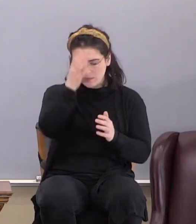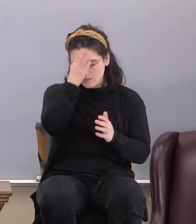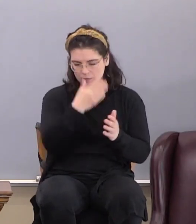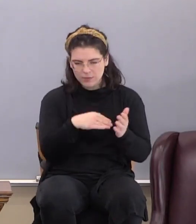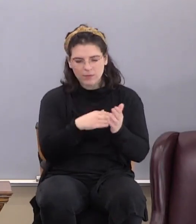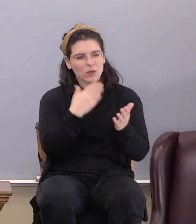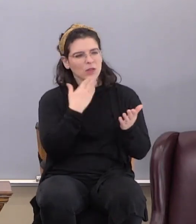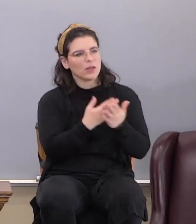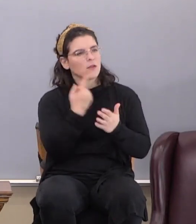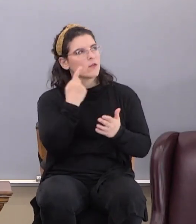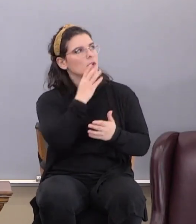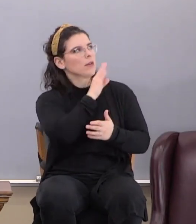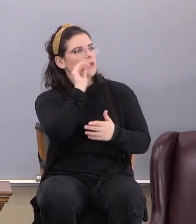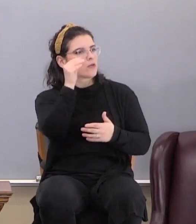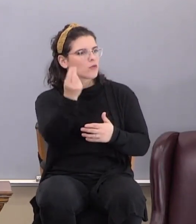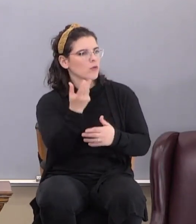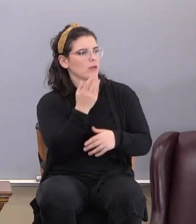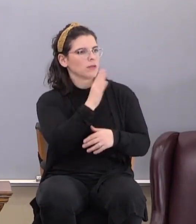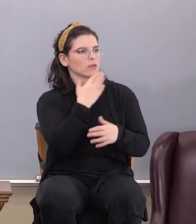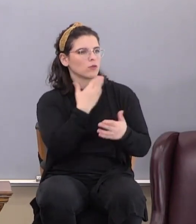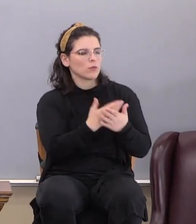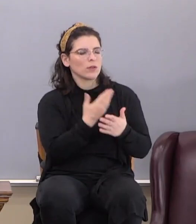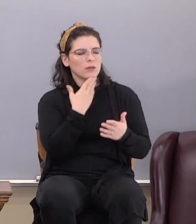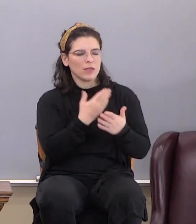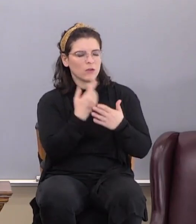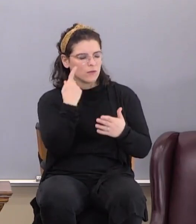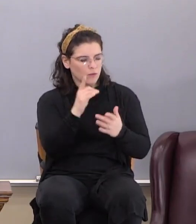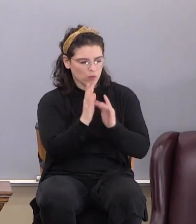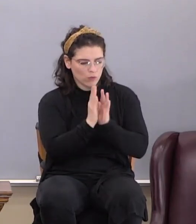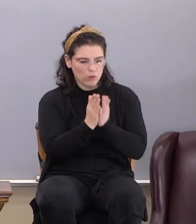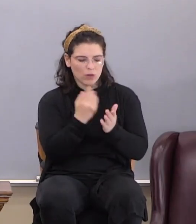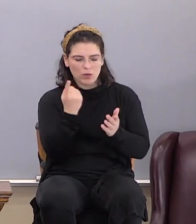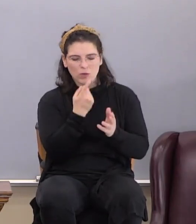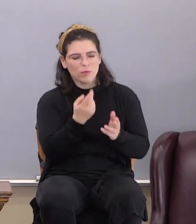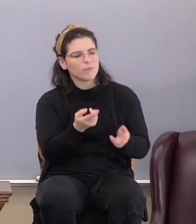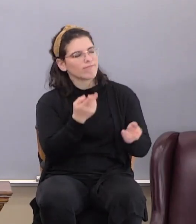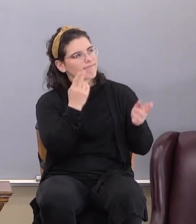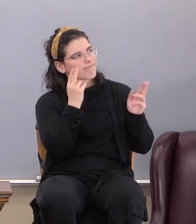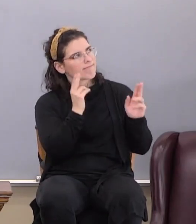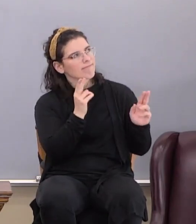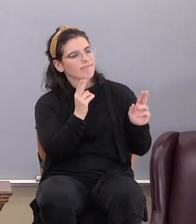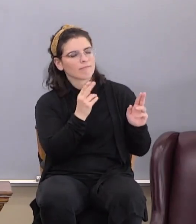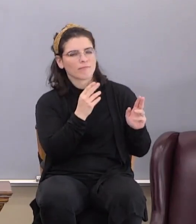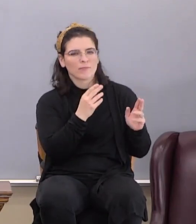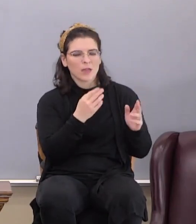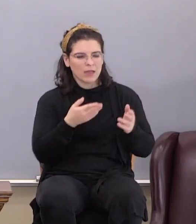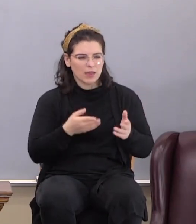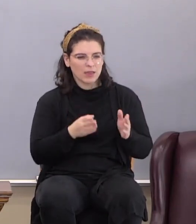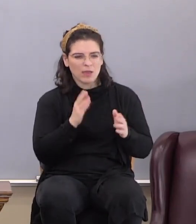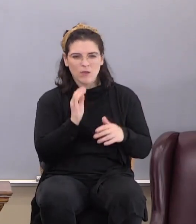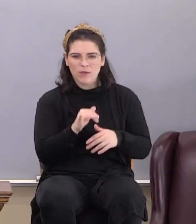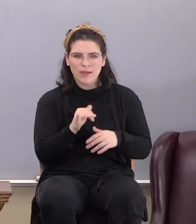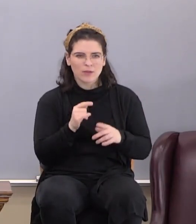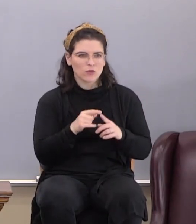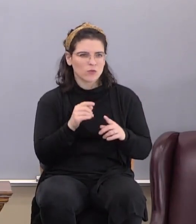grace and for your goodness. We thank you for your word. And as always, may we hold it in highest esteem and allow it to